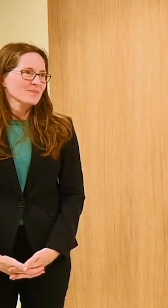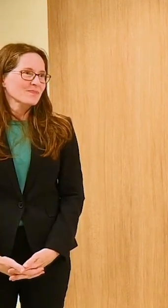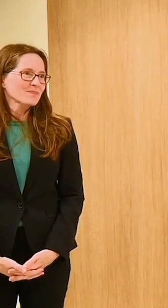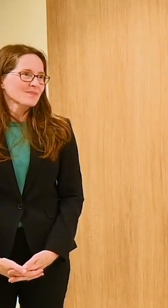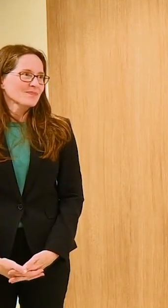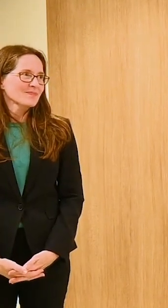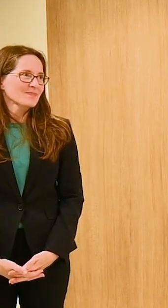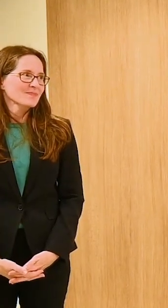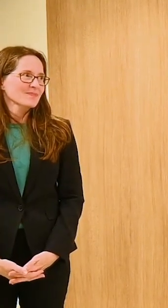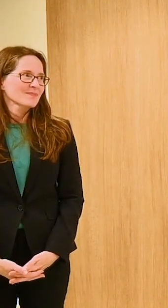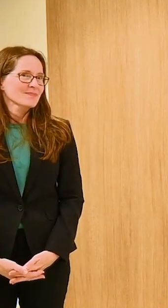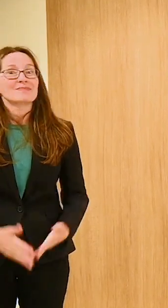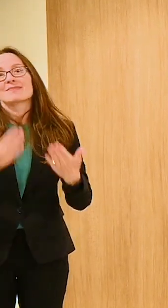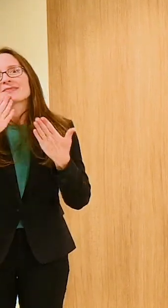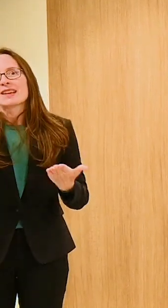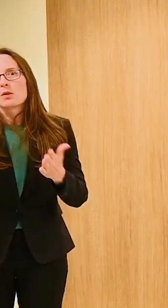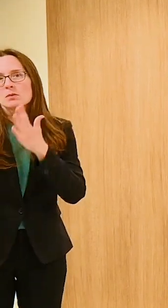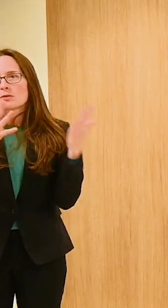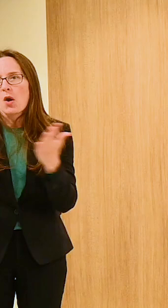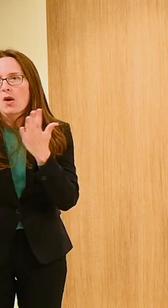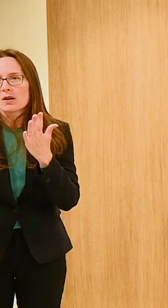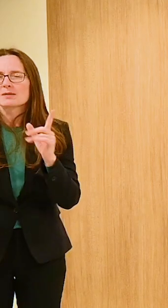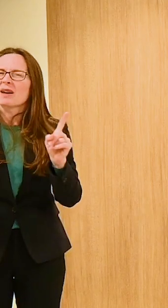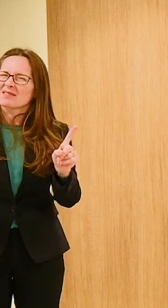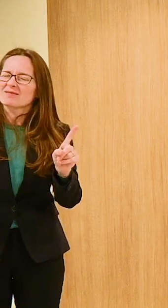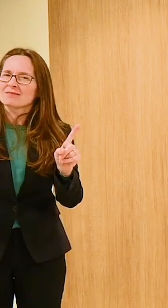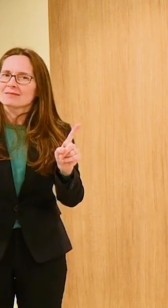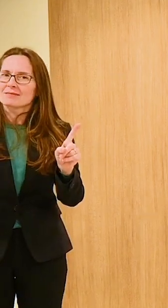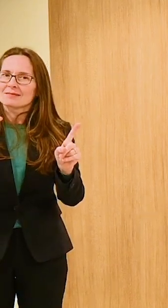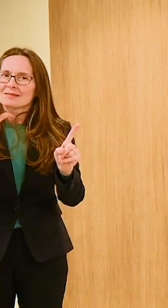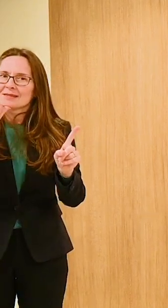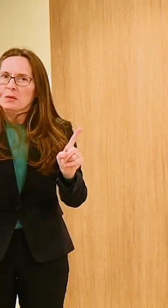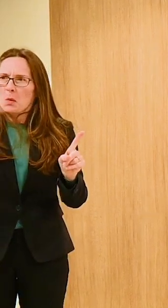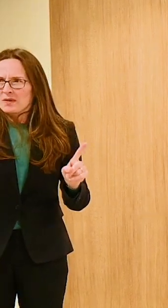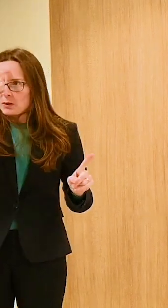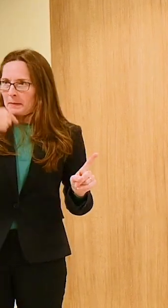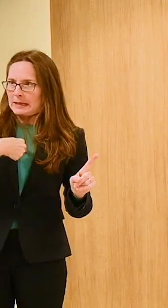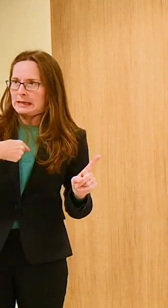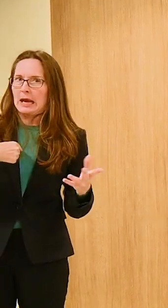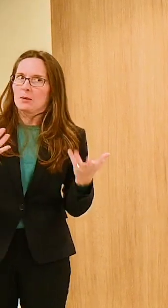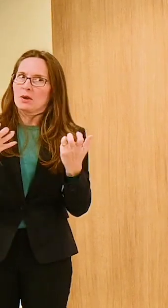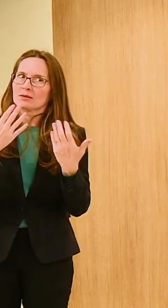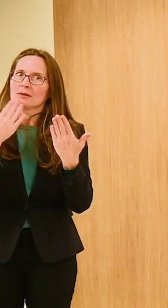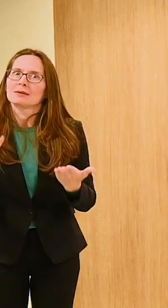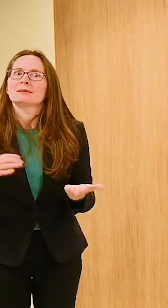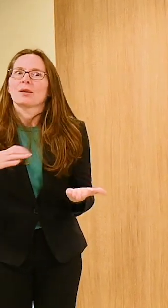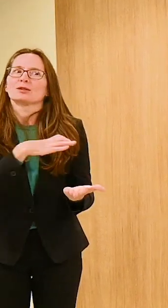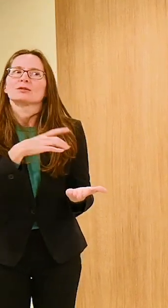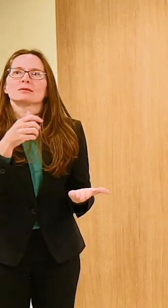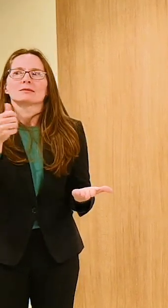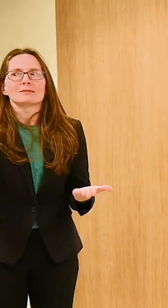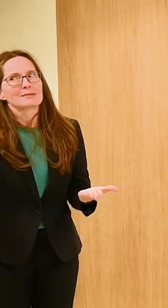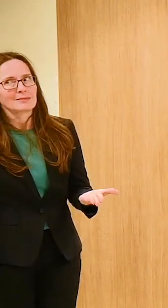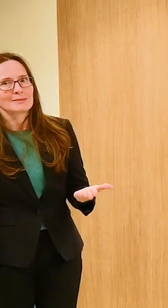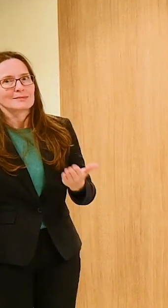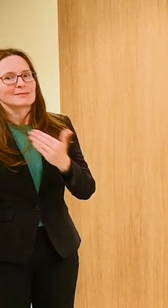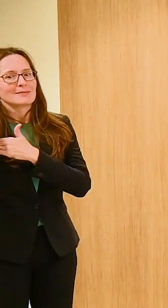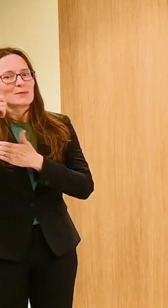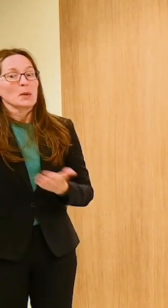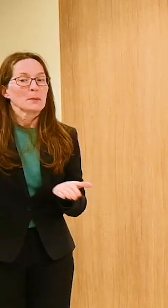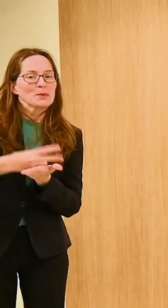Thank you for the applause, but I'm going to share that applause with our county council who actually approves my budget. So thank you, county council.